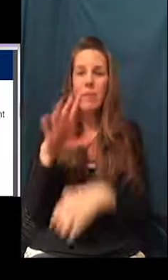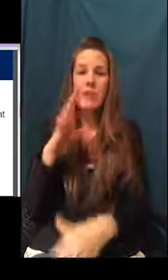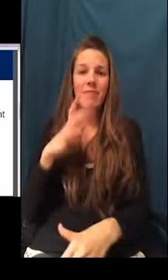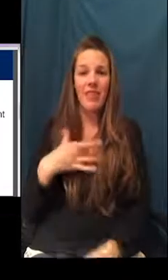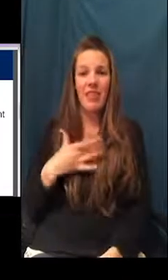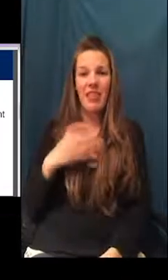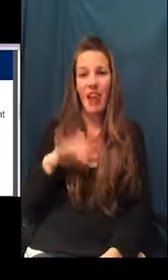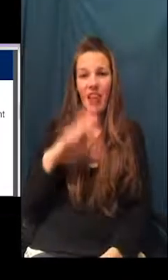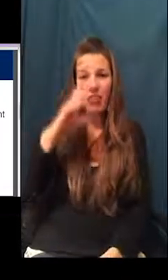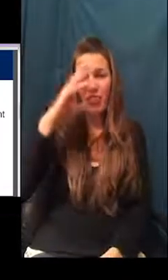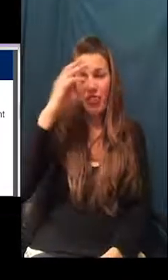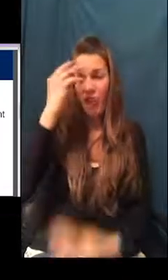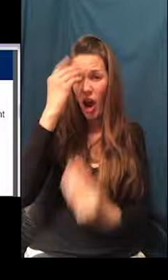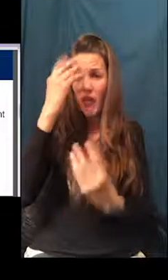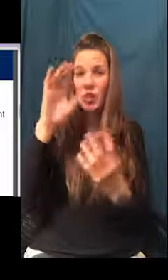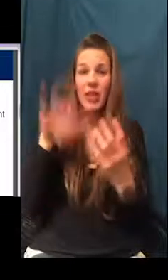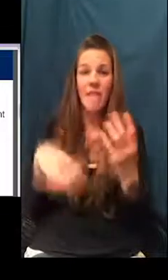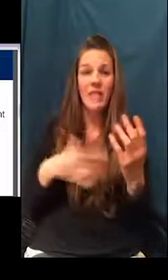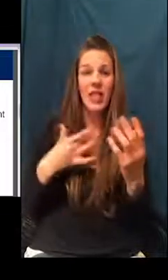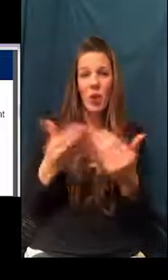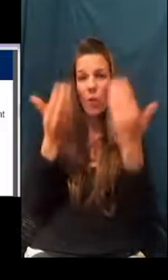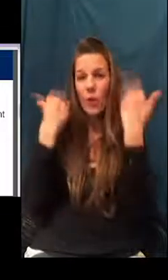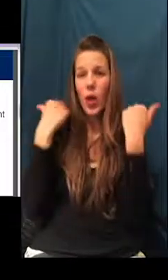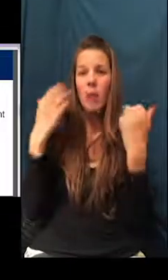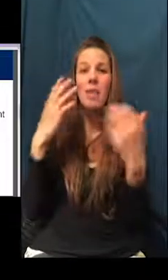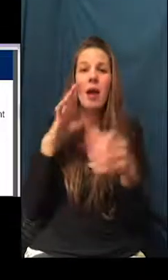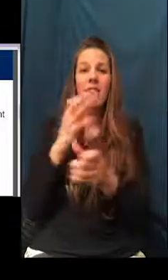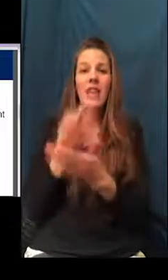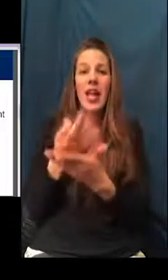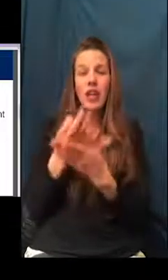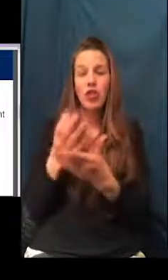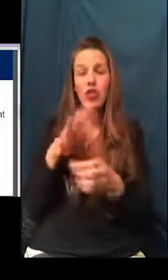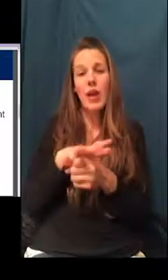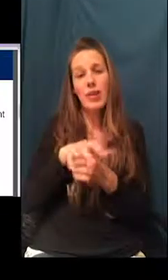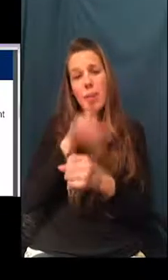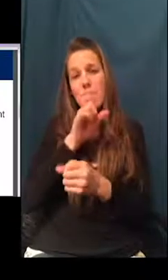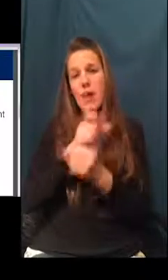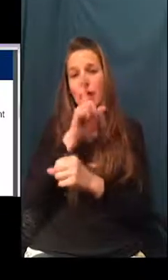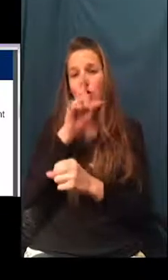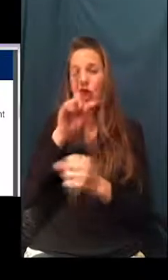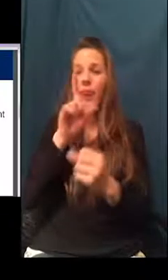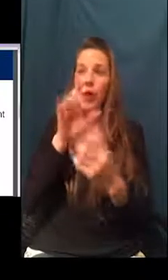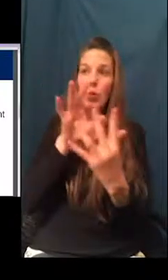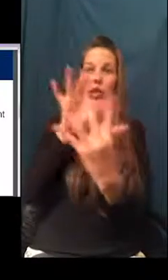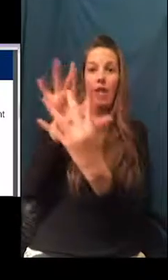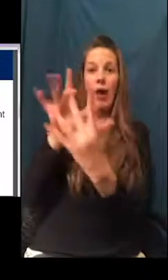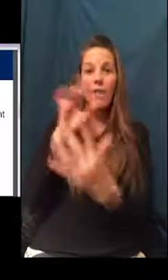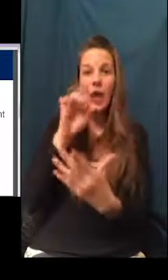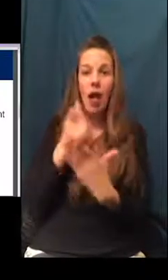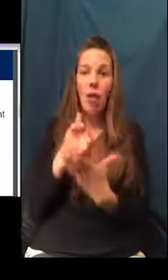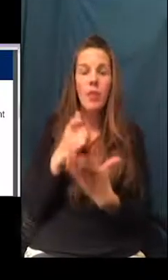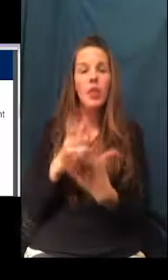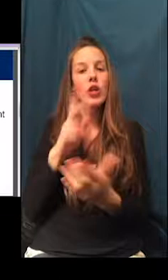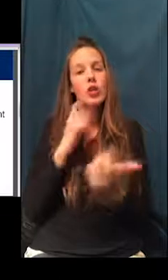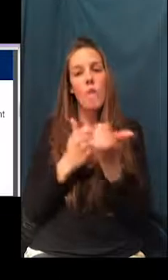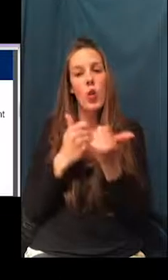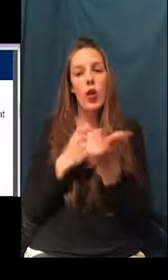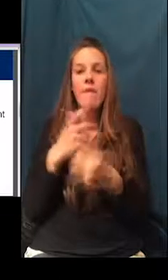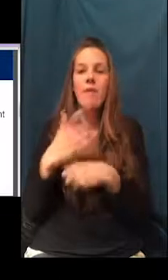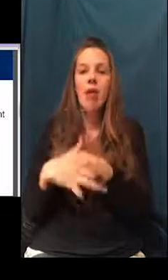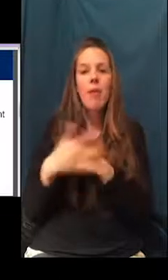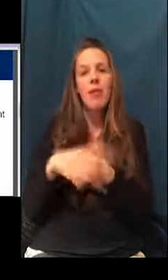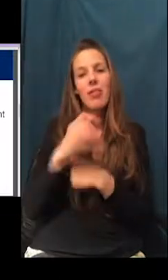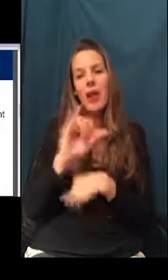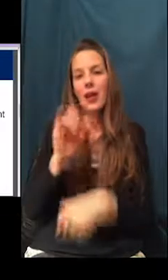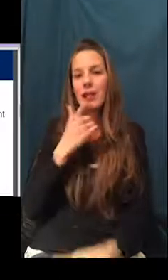those thoughts or feelings or feeling overwhelmed by financial stresses to make sure that they're reaching out for help. There is support available. Like